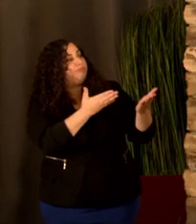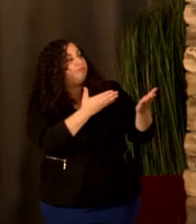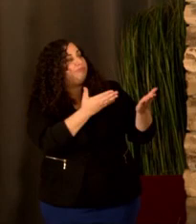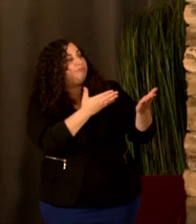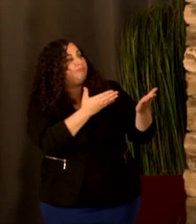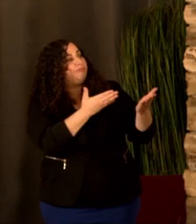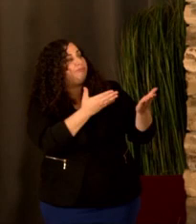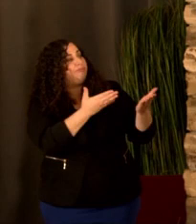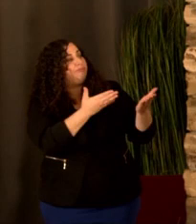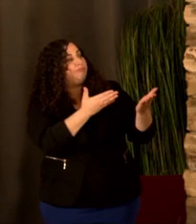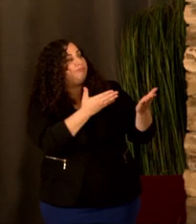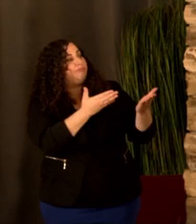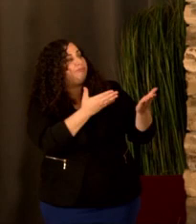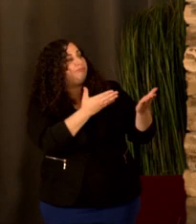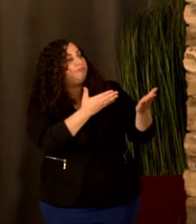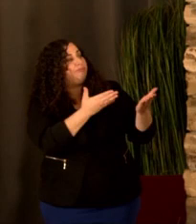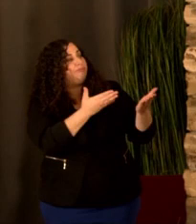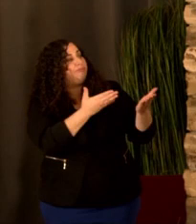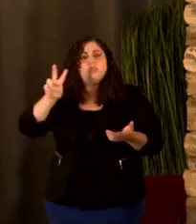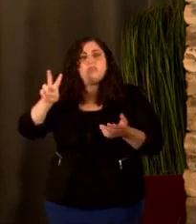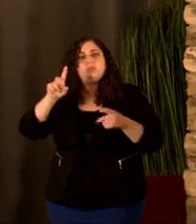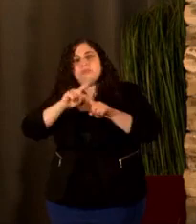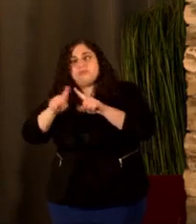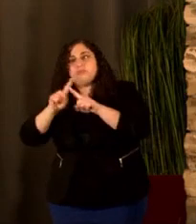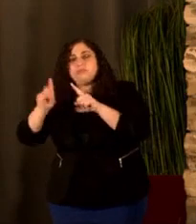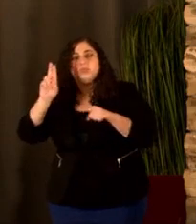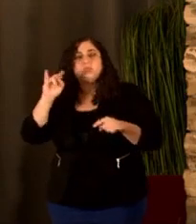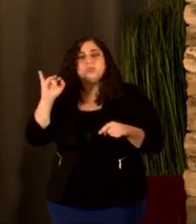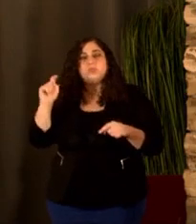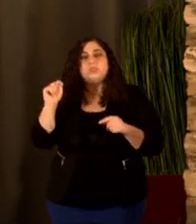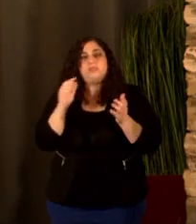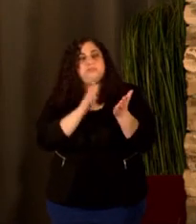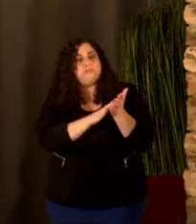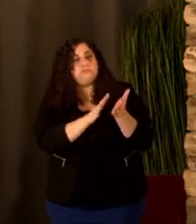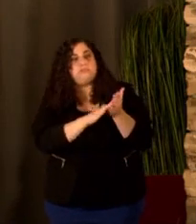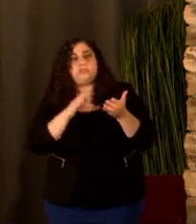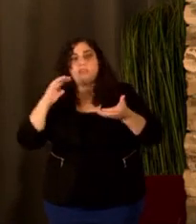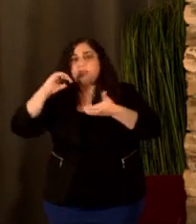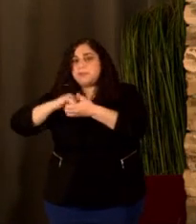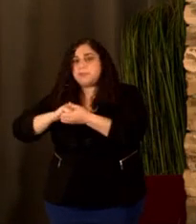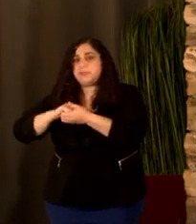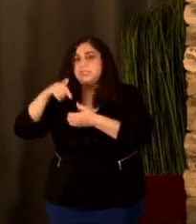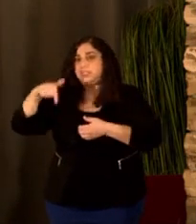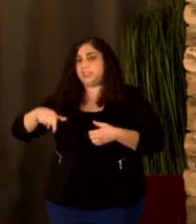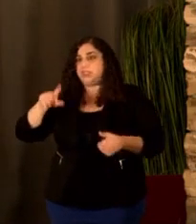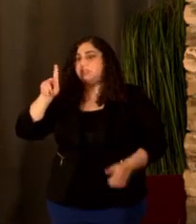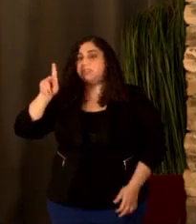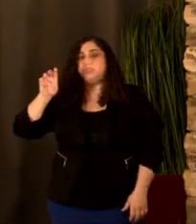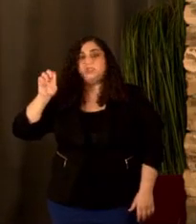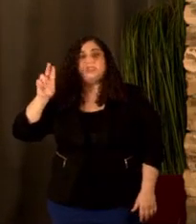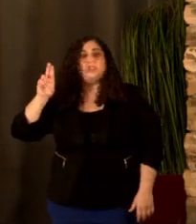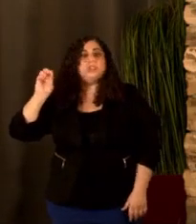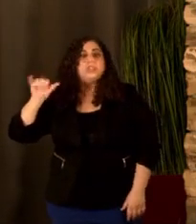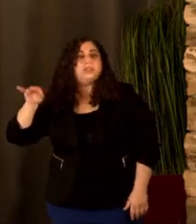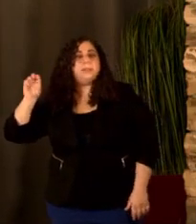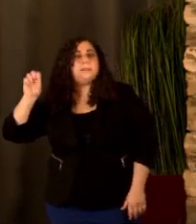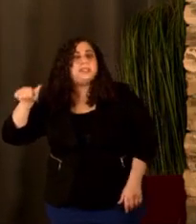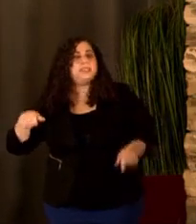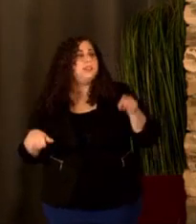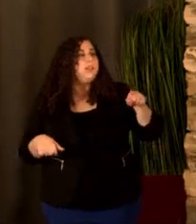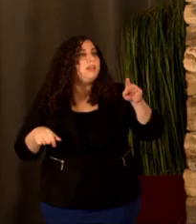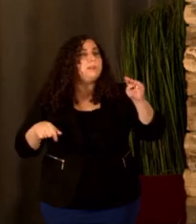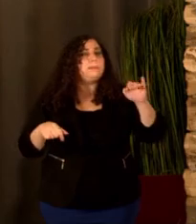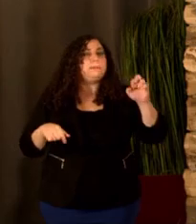units, as the mayor said. This complements another project with 190 units in Mission Valley nearby.